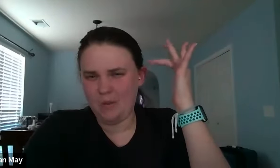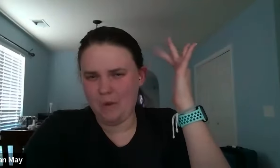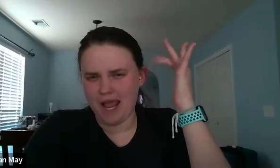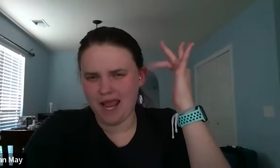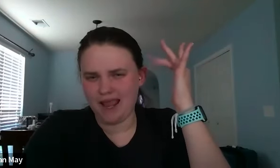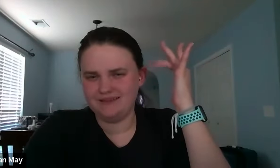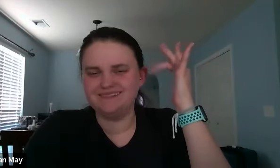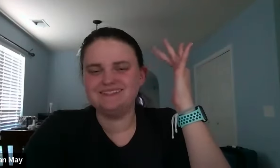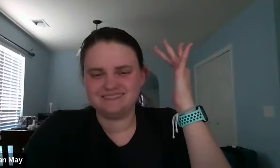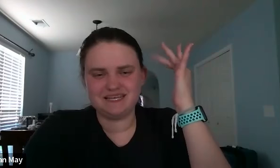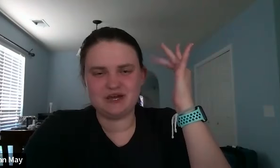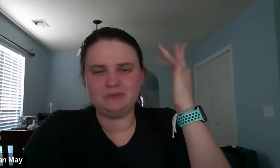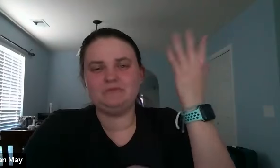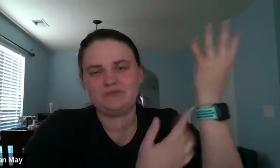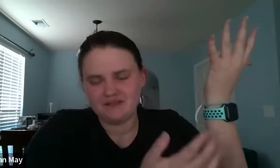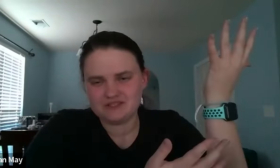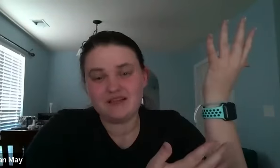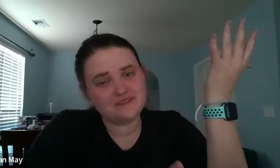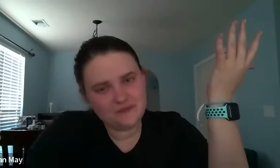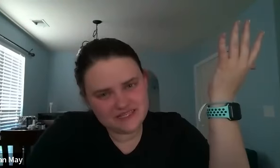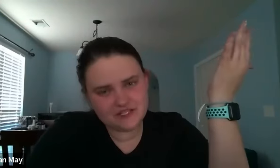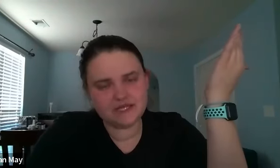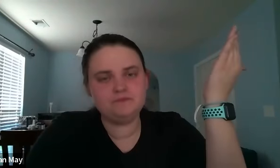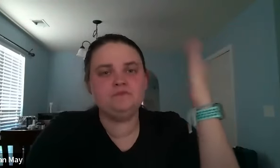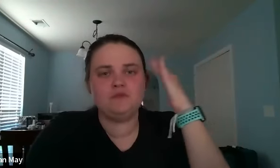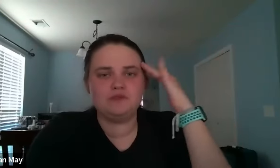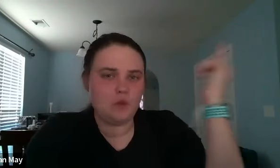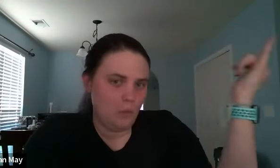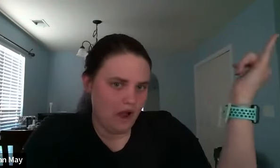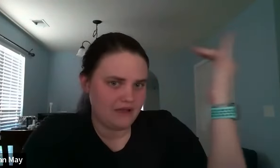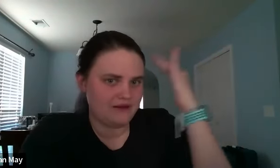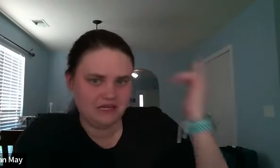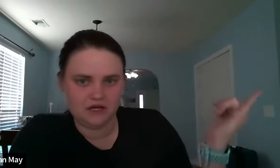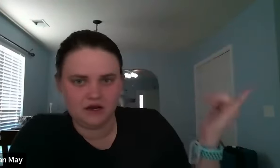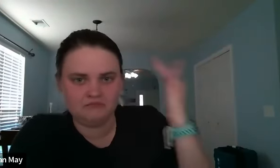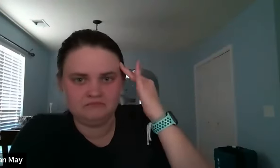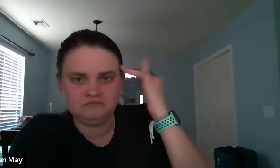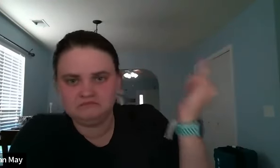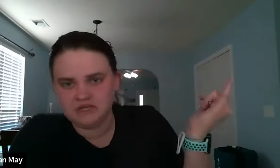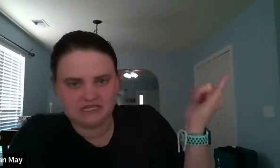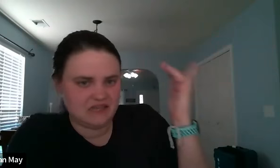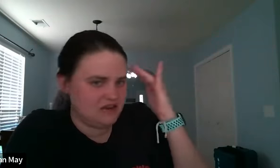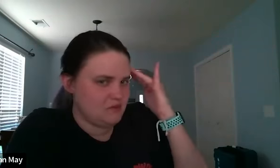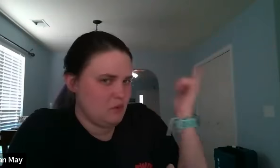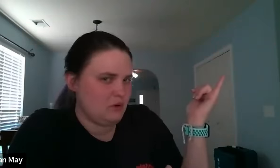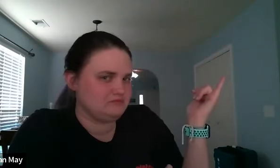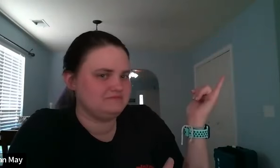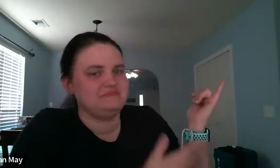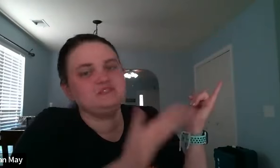Why? So there's a lot of different ways to do it. The why right here is kind of the more, this one's